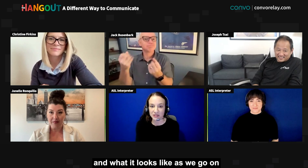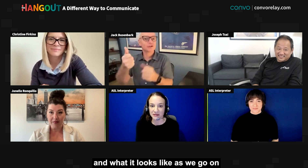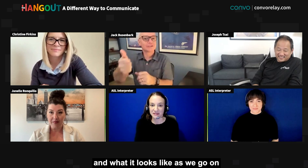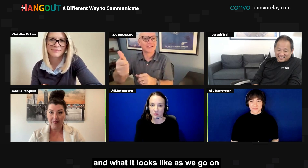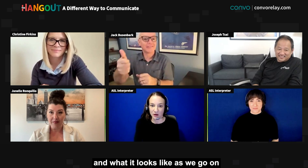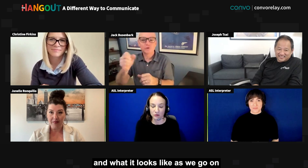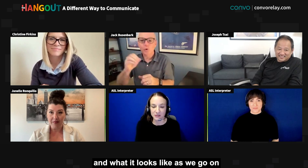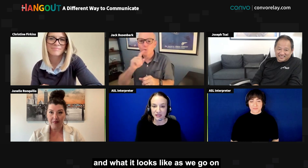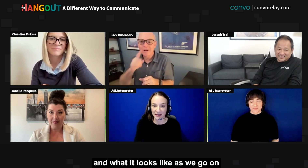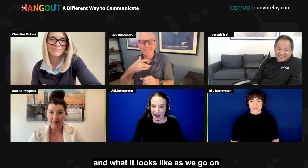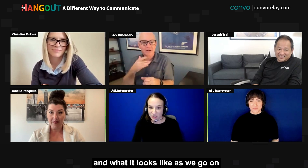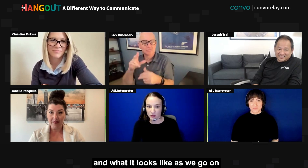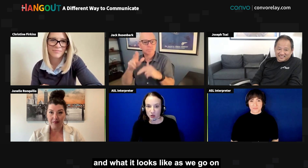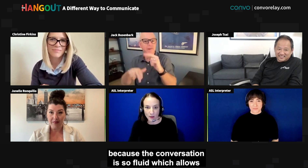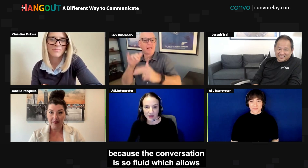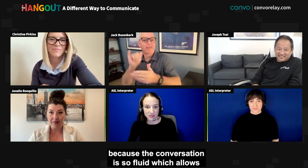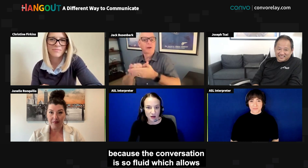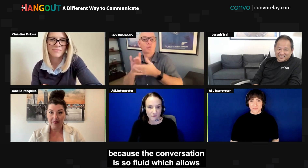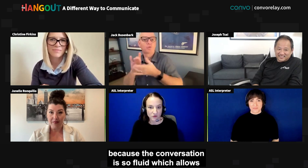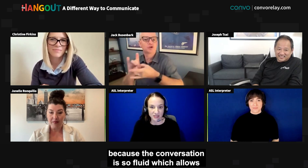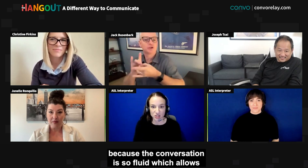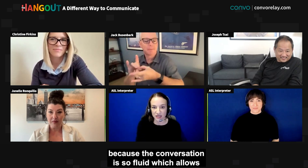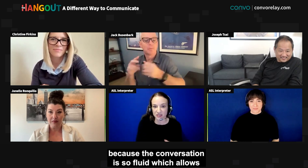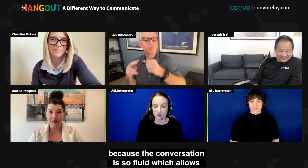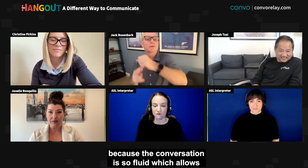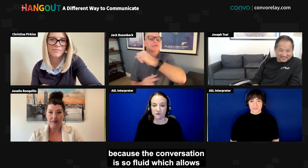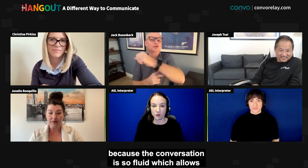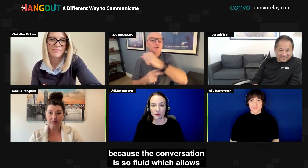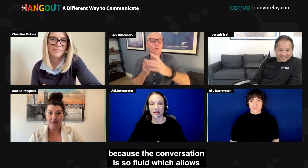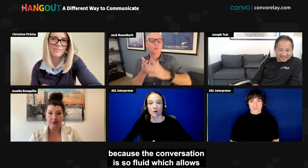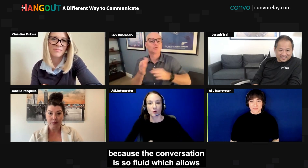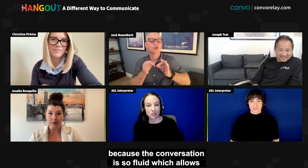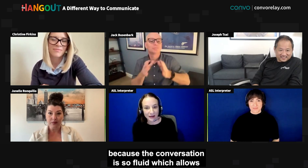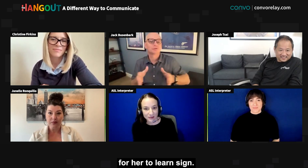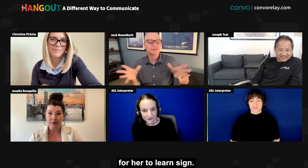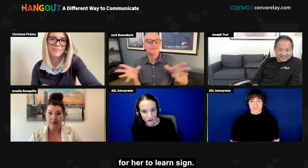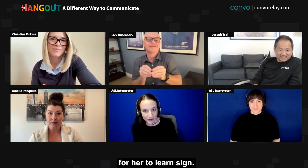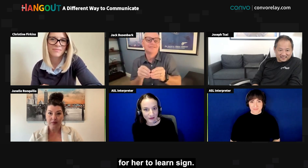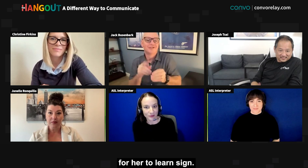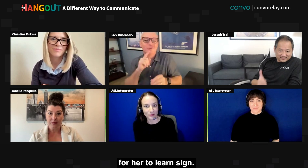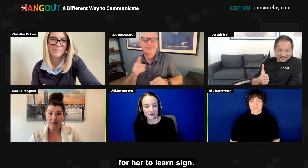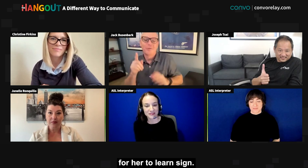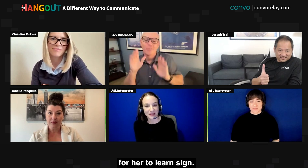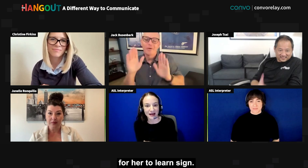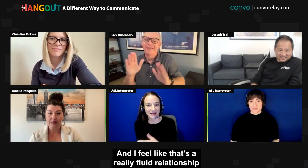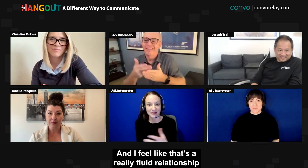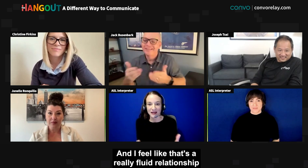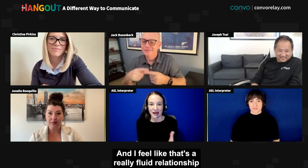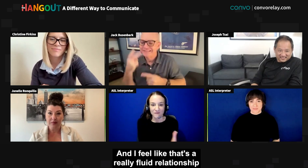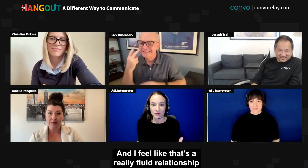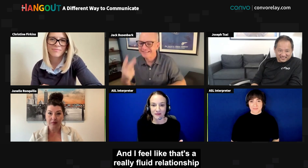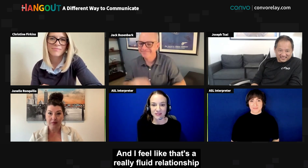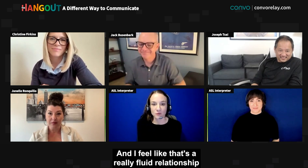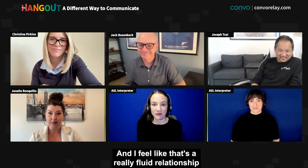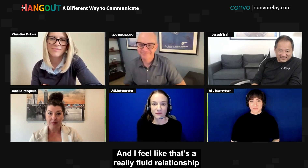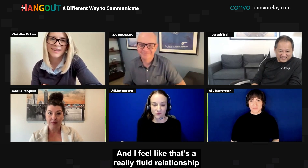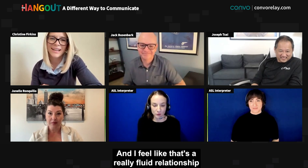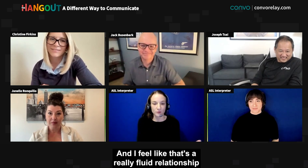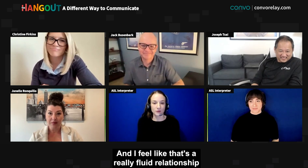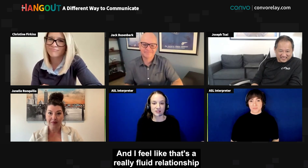is and what it looks like as we go on, because the conversation is so fluid, which allows for her to learn sign. And I feel like that's a really fluid